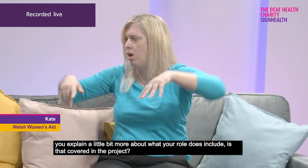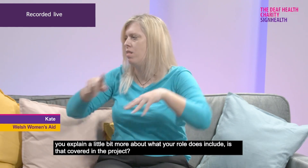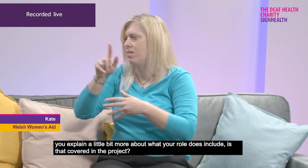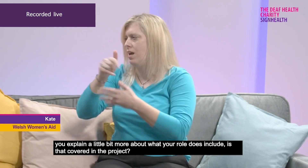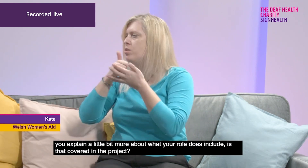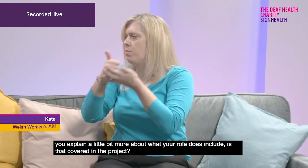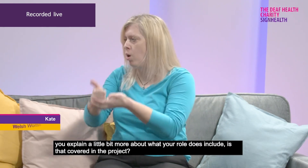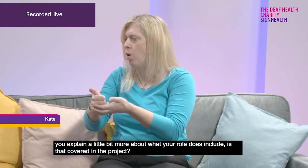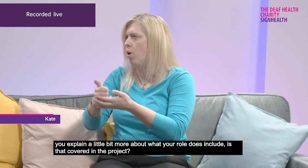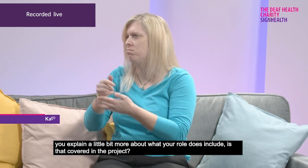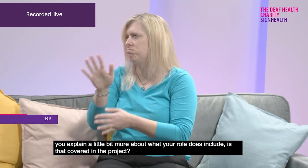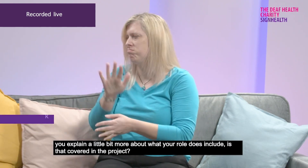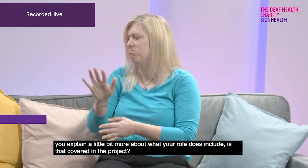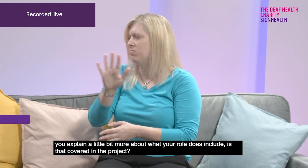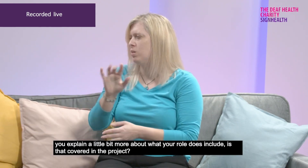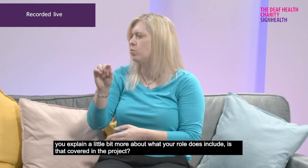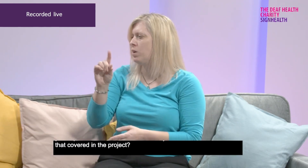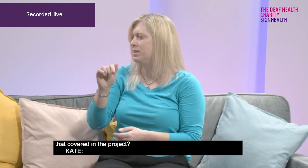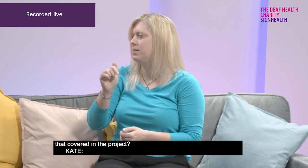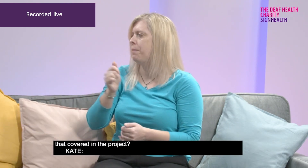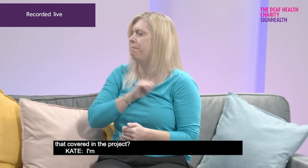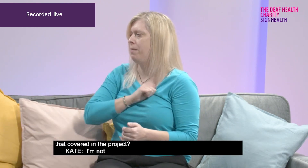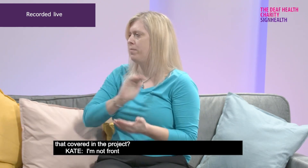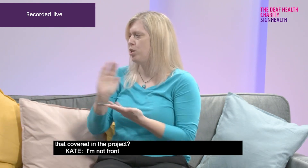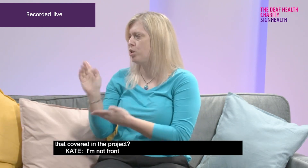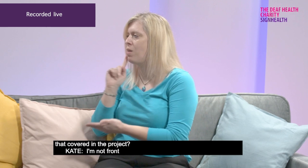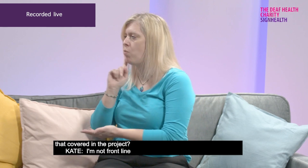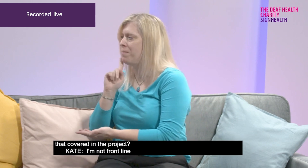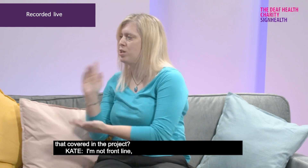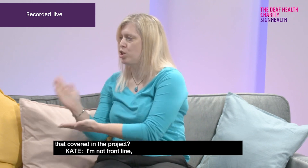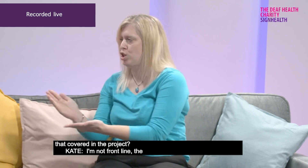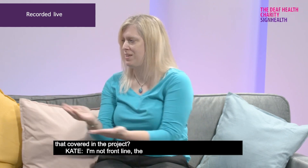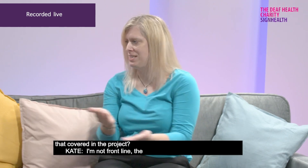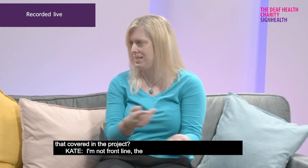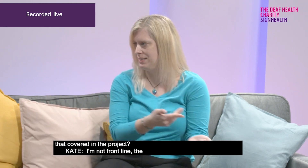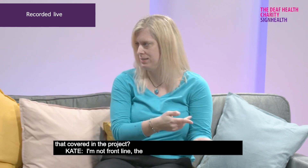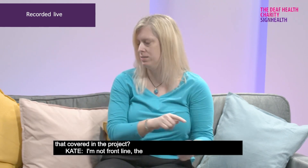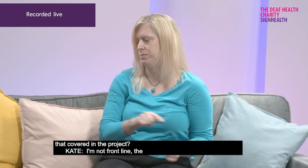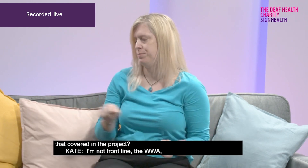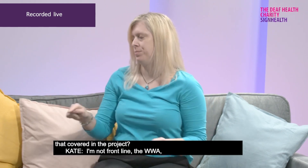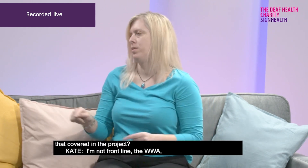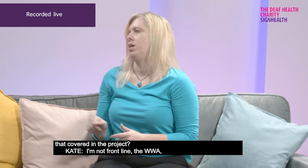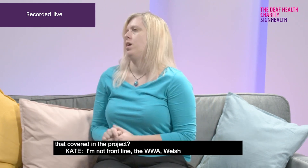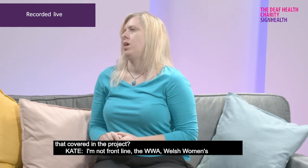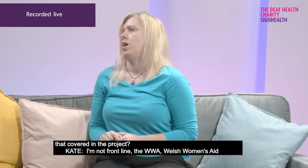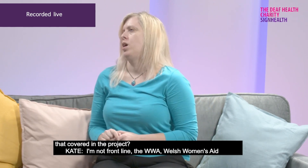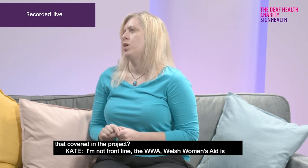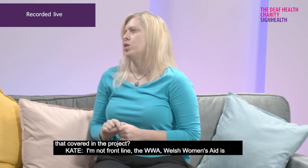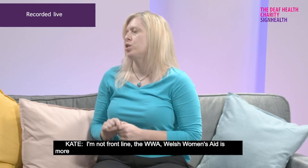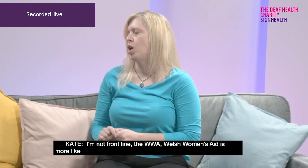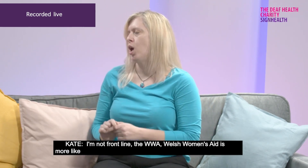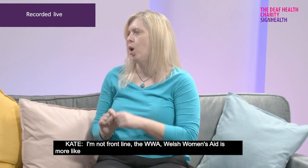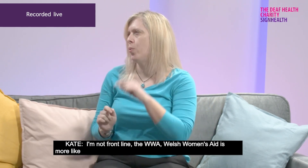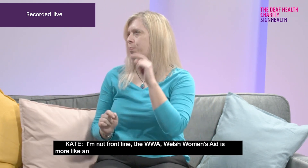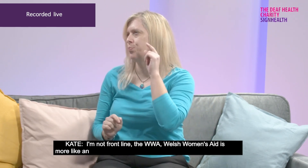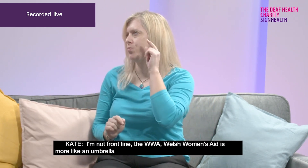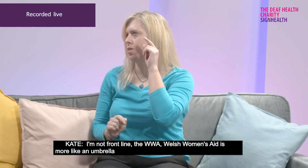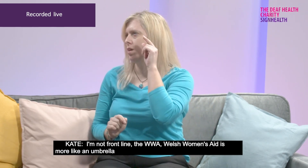so I'm not frontline. So the WWA, Welsh Women's Aid, is more like an